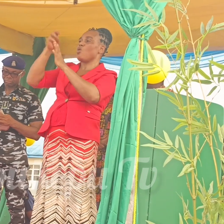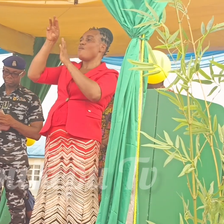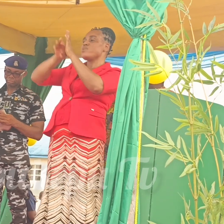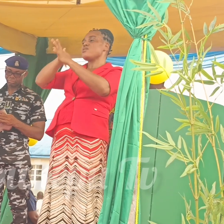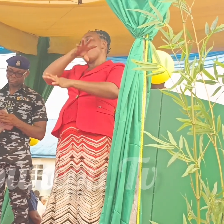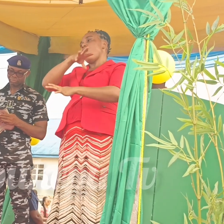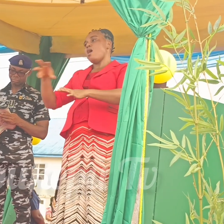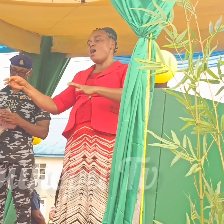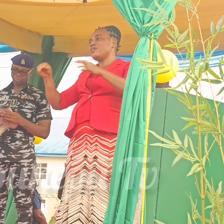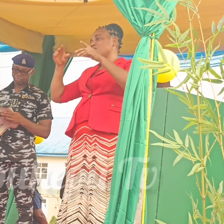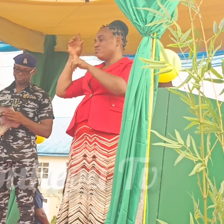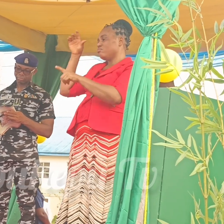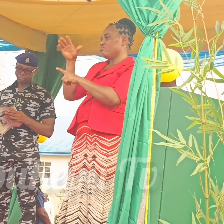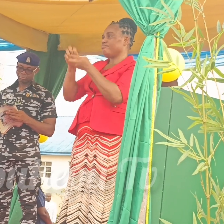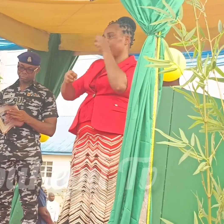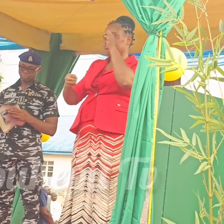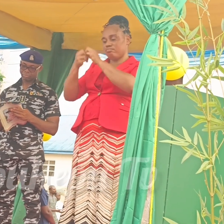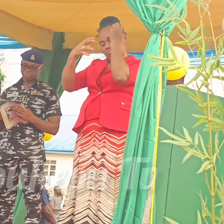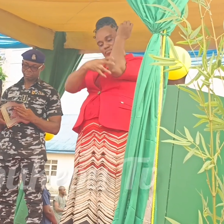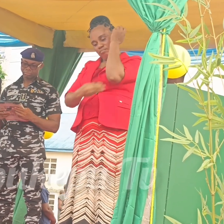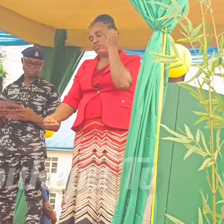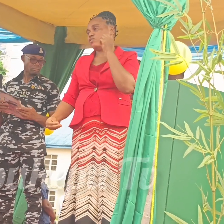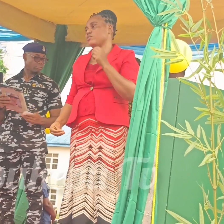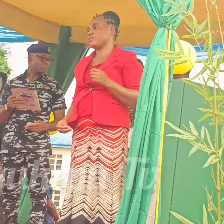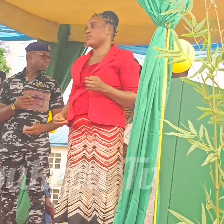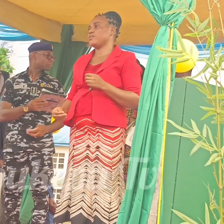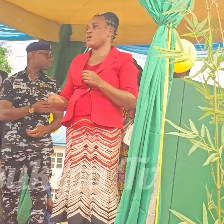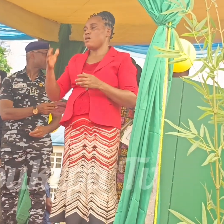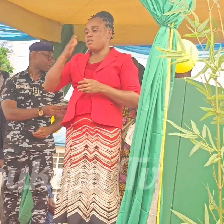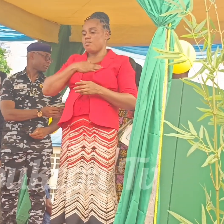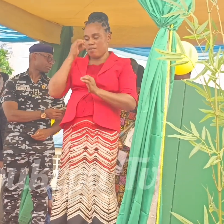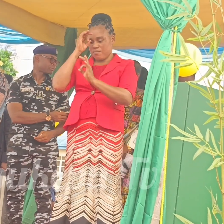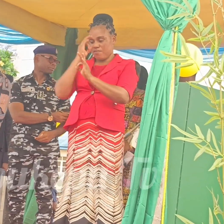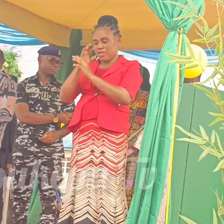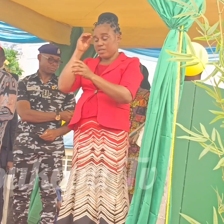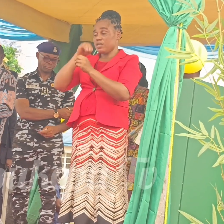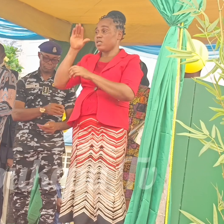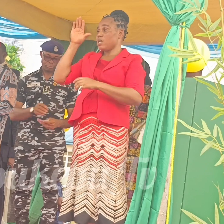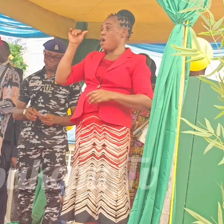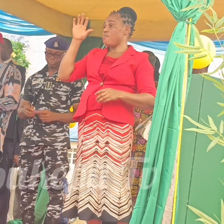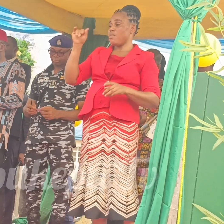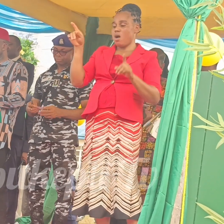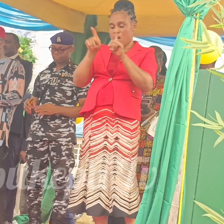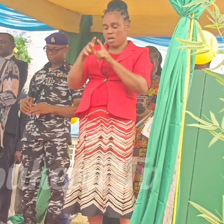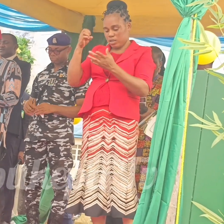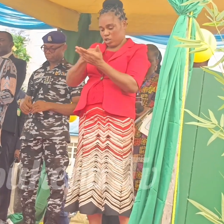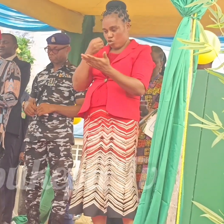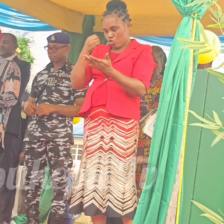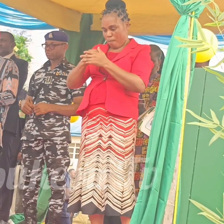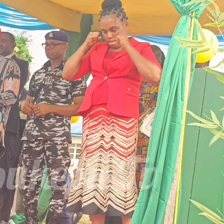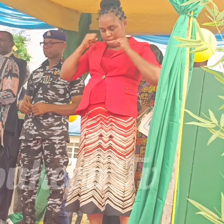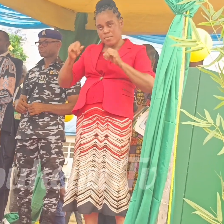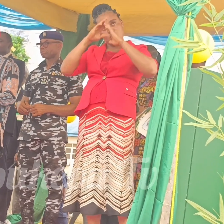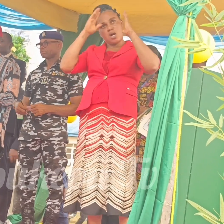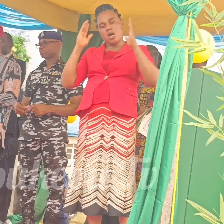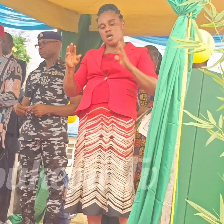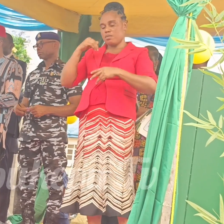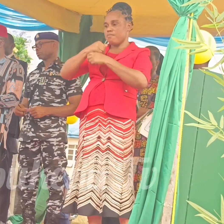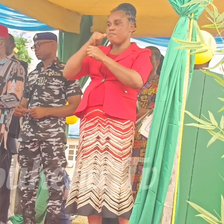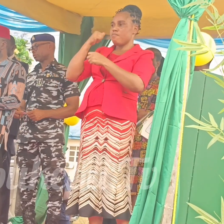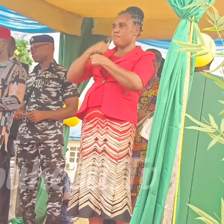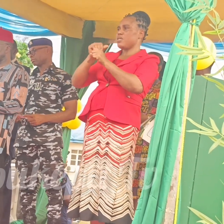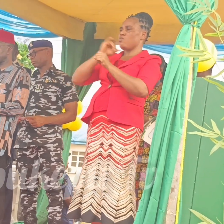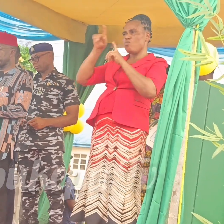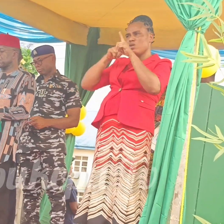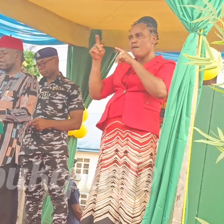and pervasive poverty. My faith in Abia as an economic powerhouse meant that when I